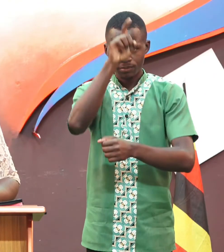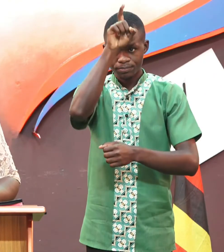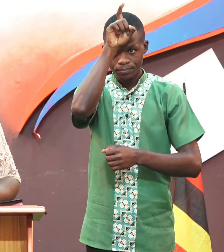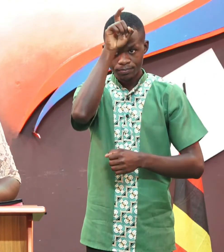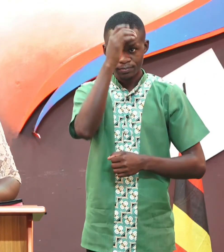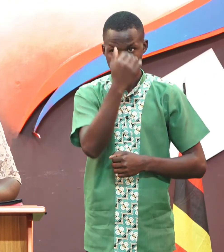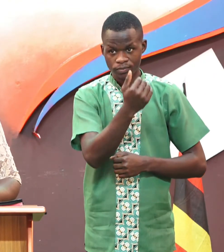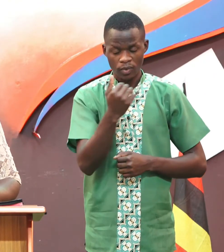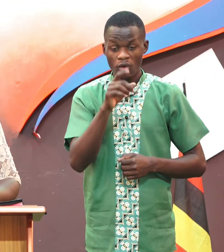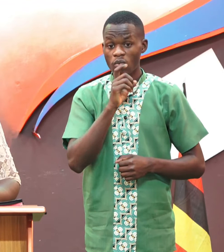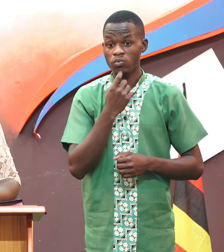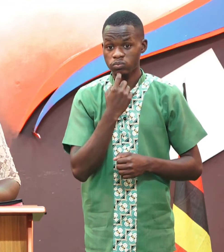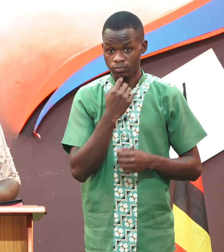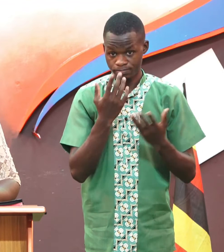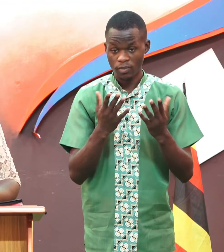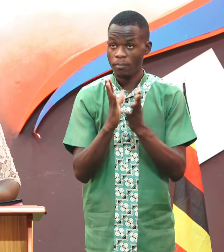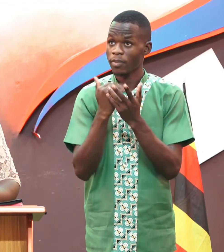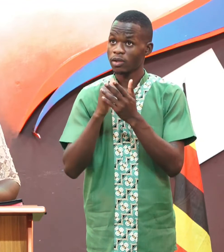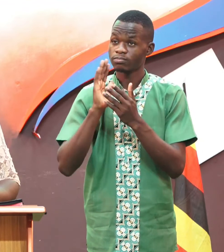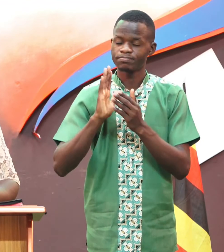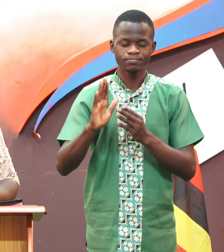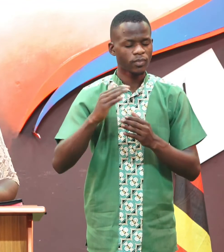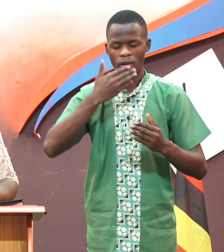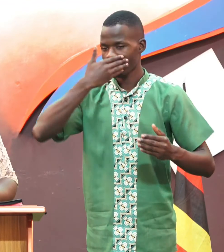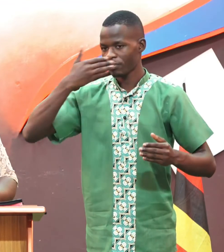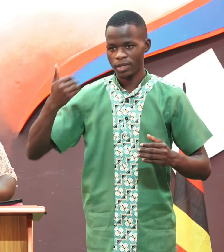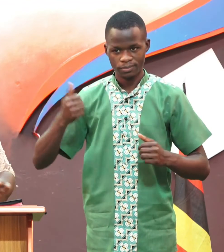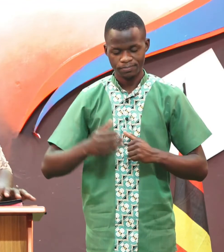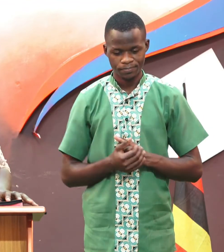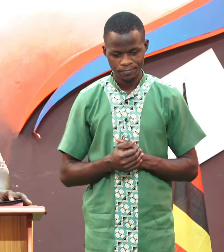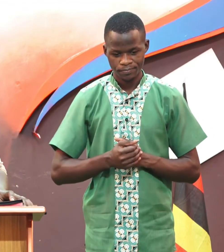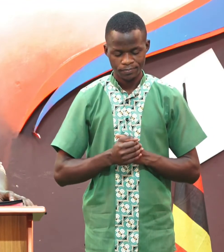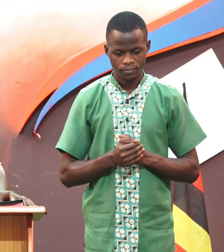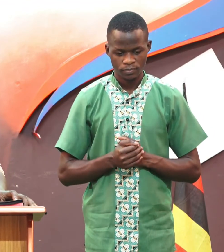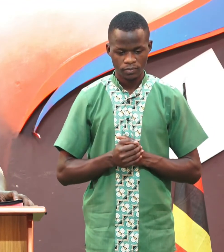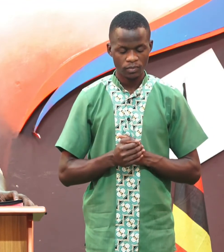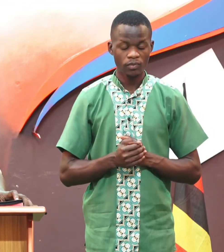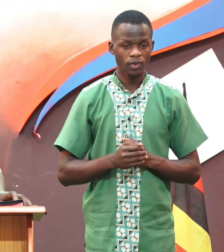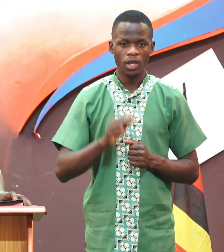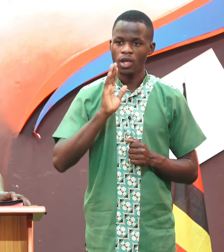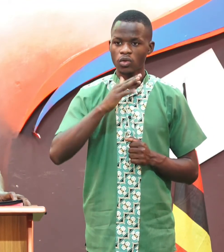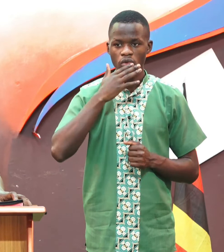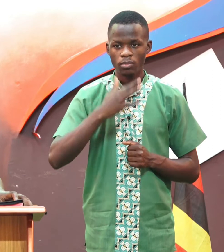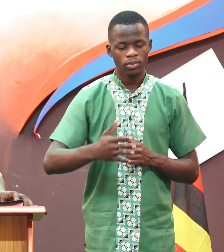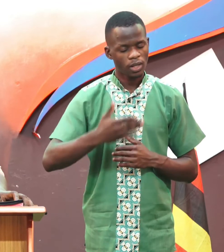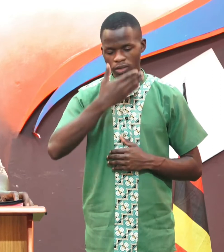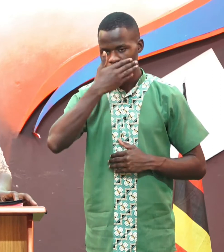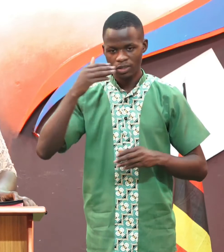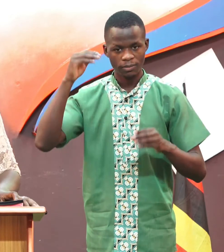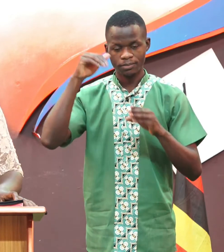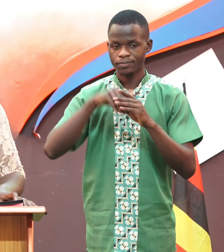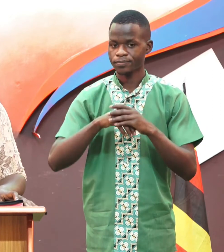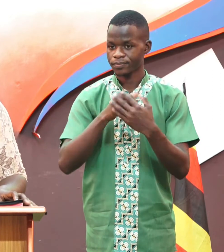the children of Israel. Ogugwo gusingawo nnyo. Your blood is much more than that. Gusingawo nnyo mu kutaasa. It is